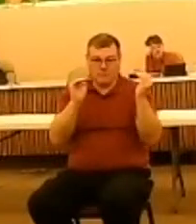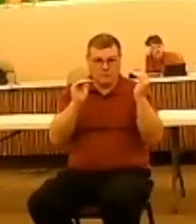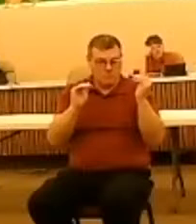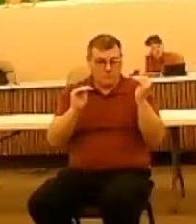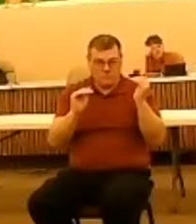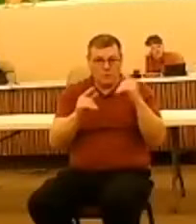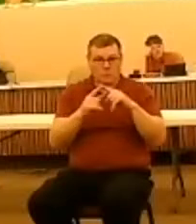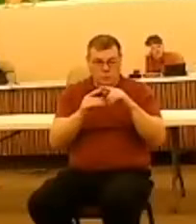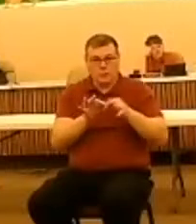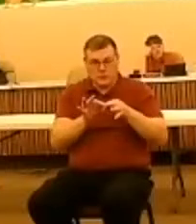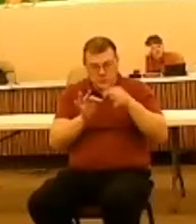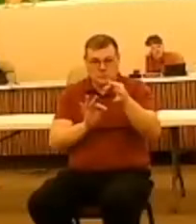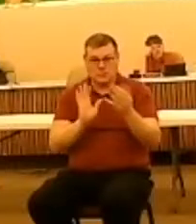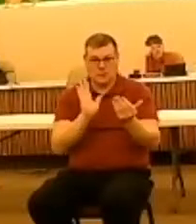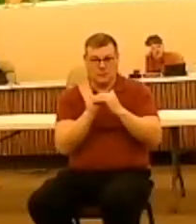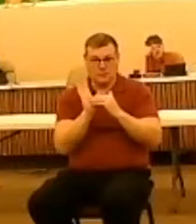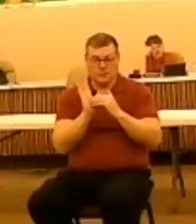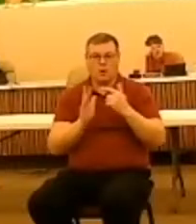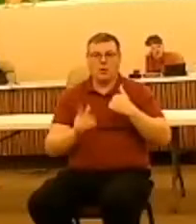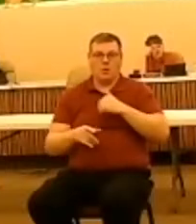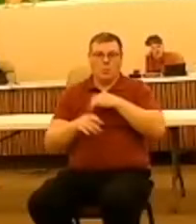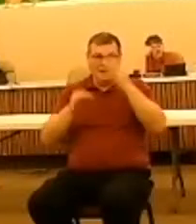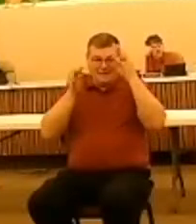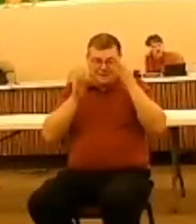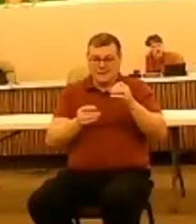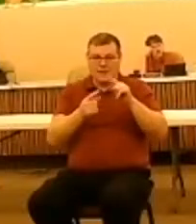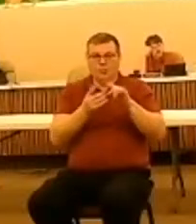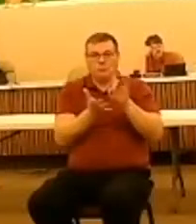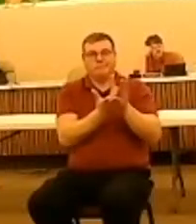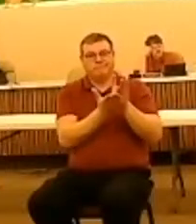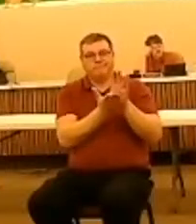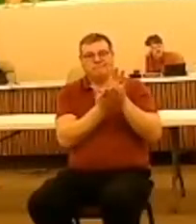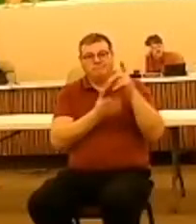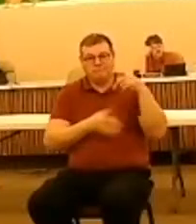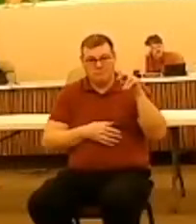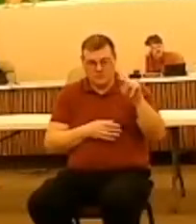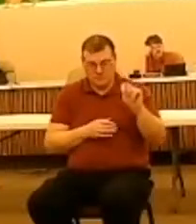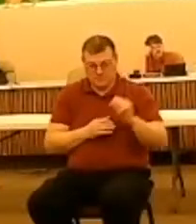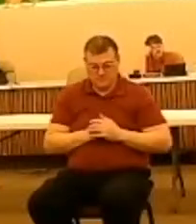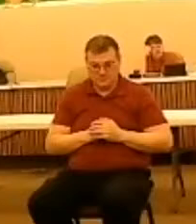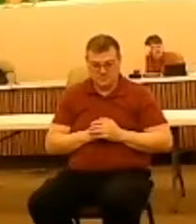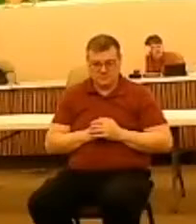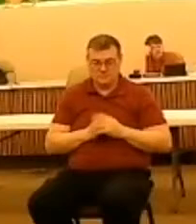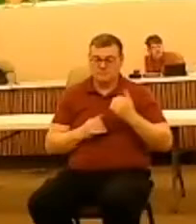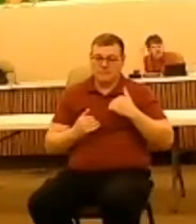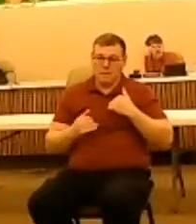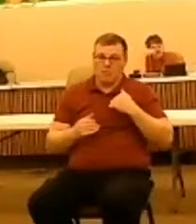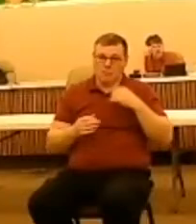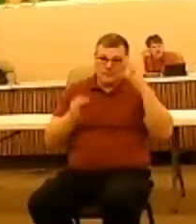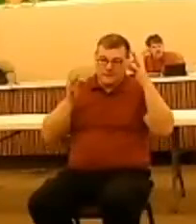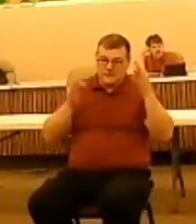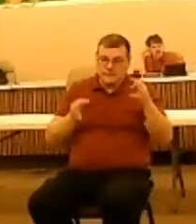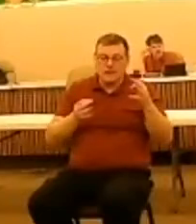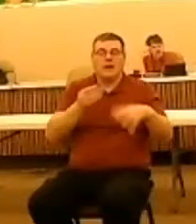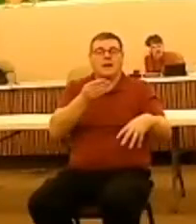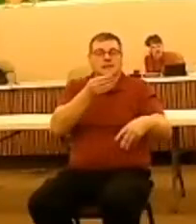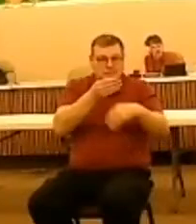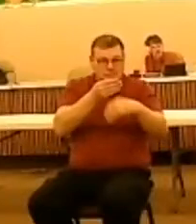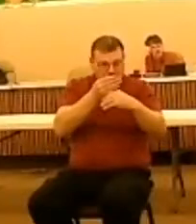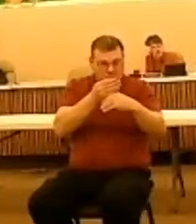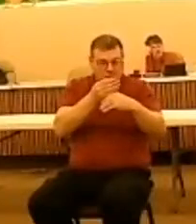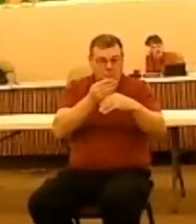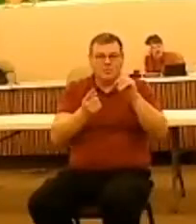to extend it a further time. We decided to punt, and we said we would do it as a supplement to